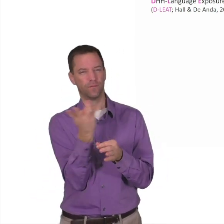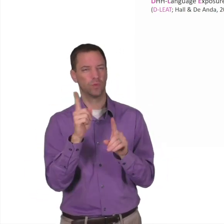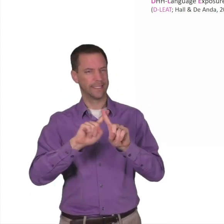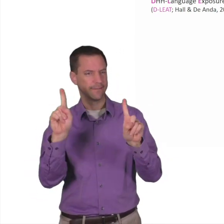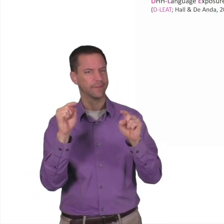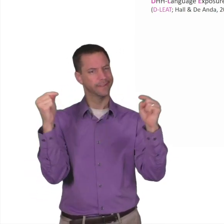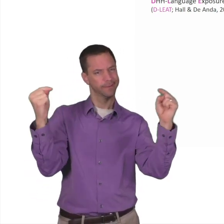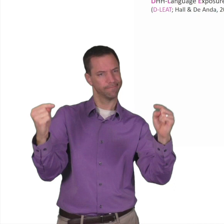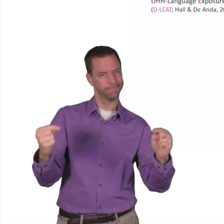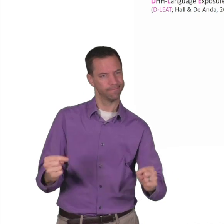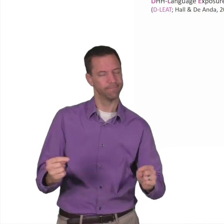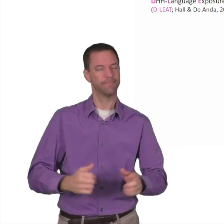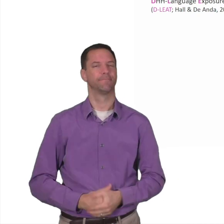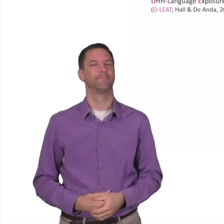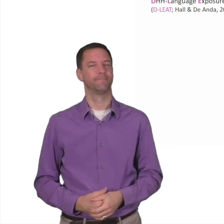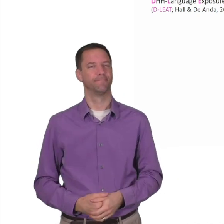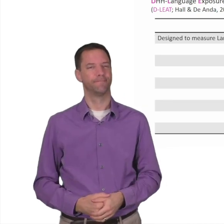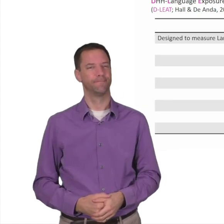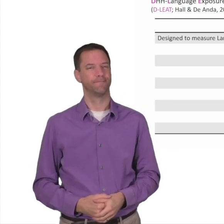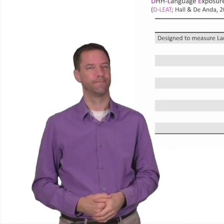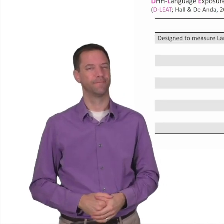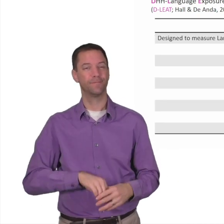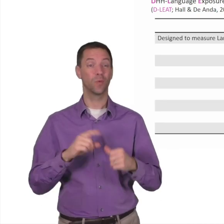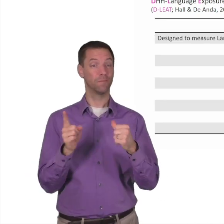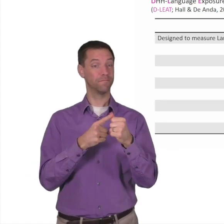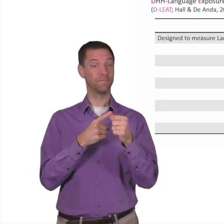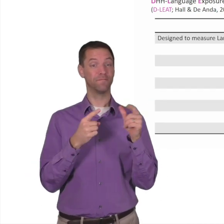I'll identify a few places where they differ.